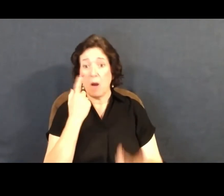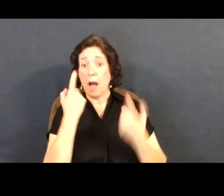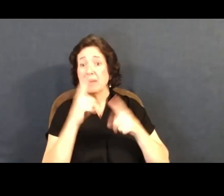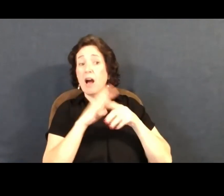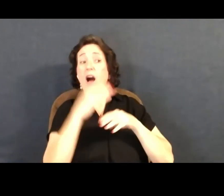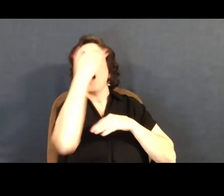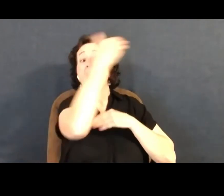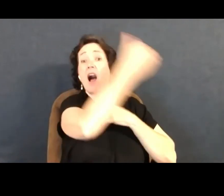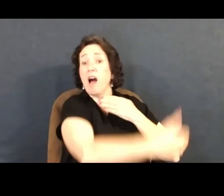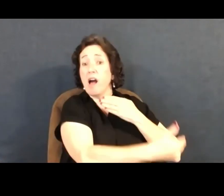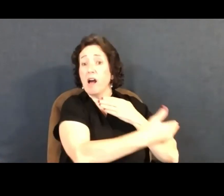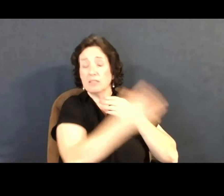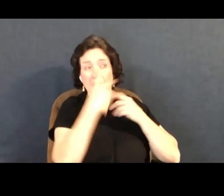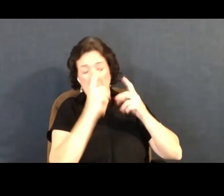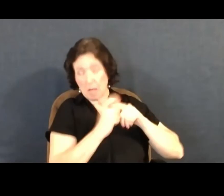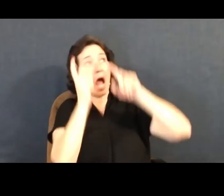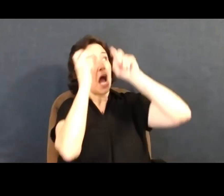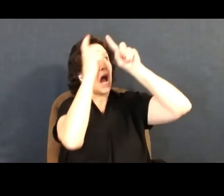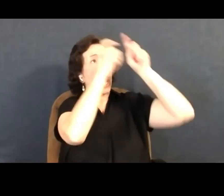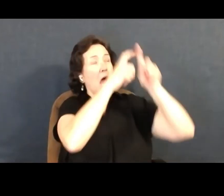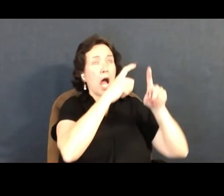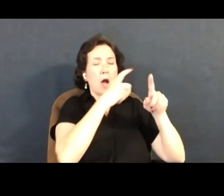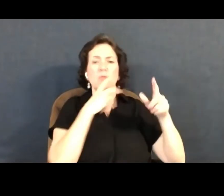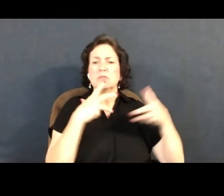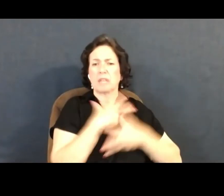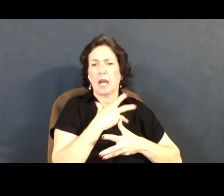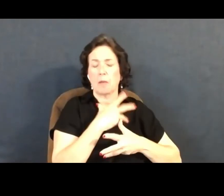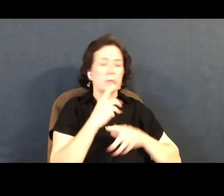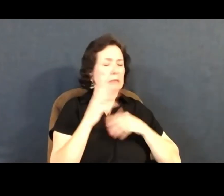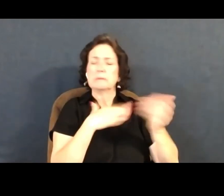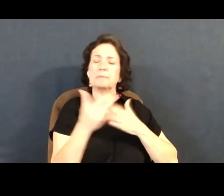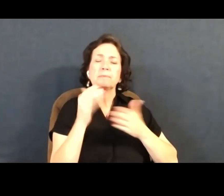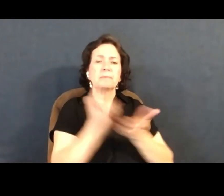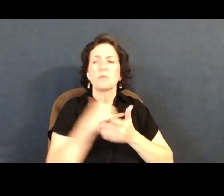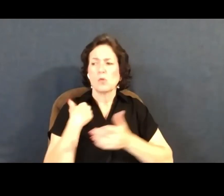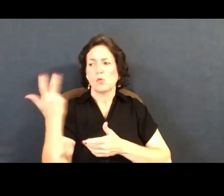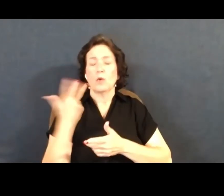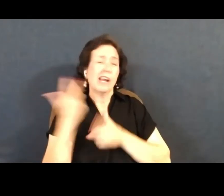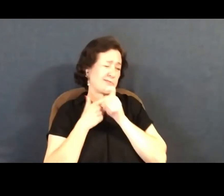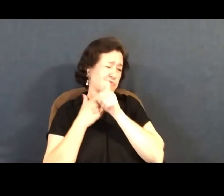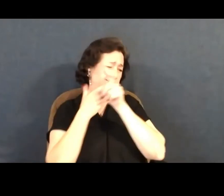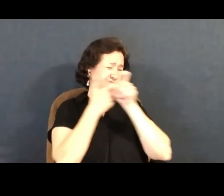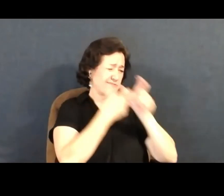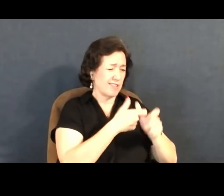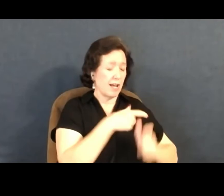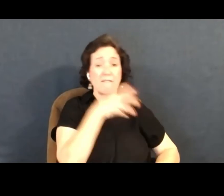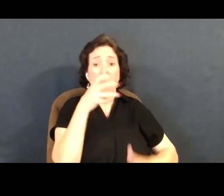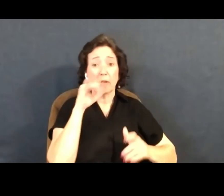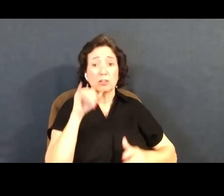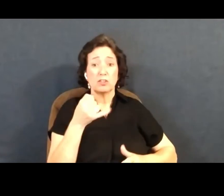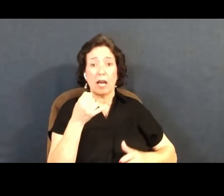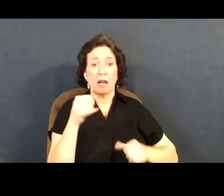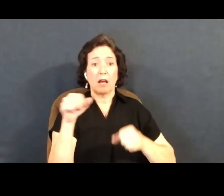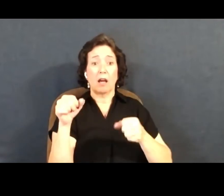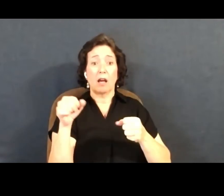the chaos. We're just terrified at the possibilities, but we ran out there to see what it looked like. Well, Farmer Johnson was sitting there pulling his tractor and